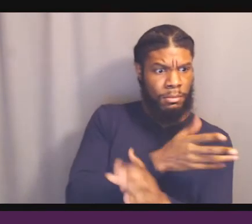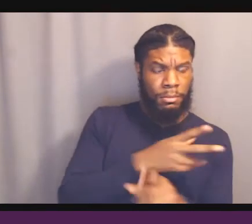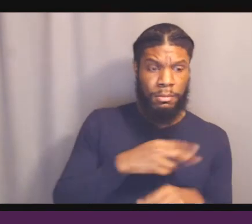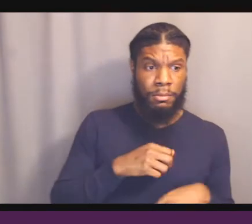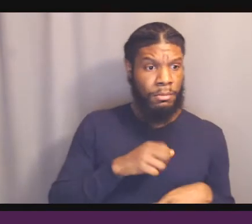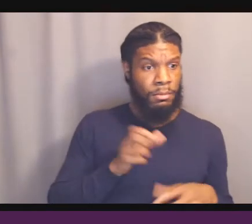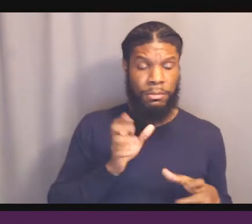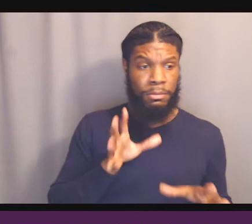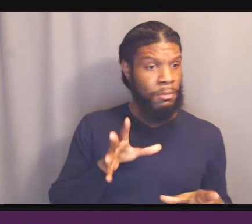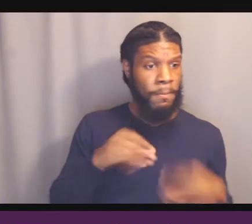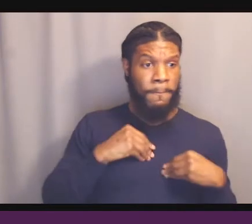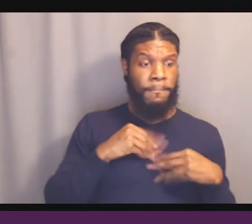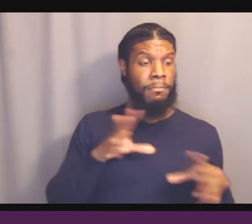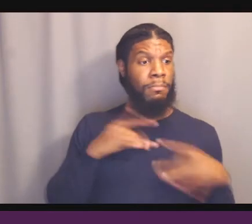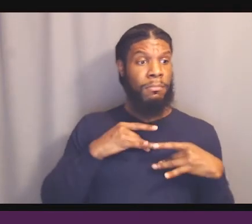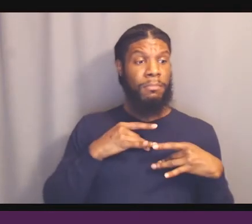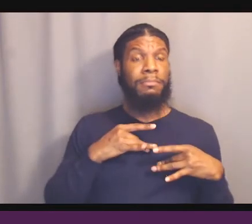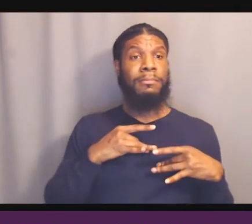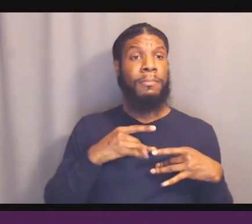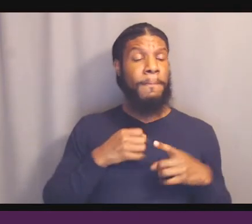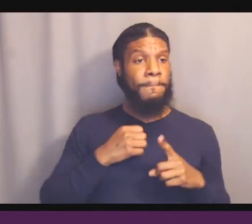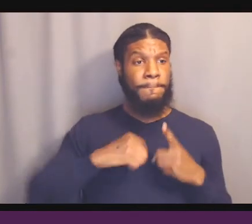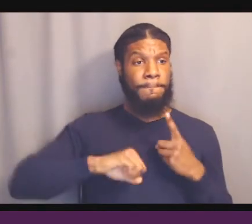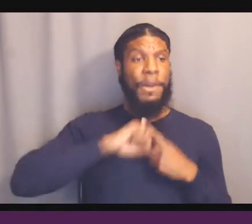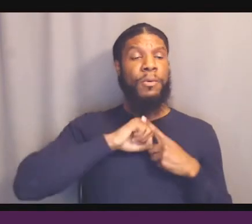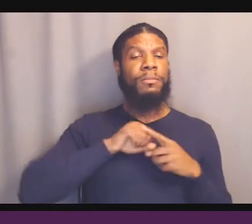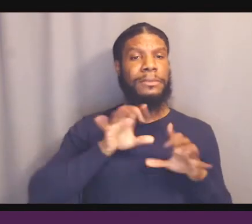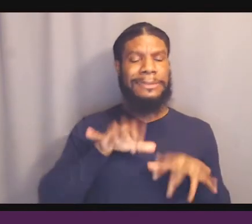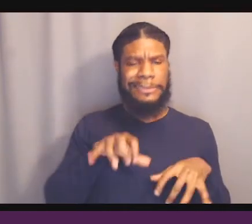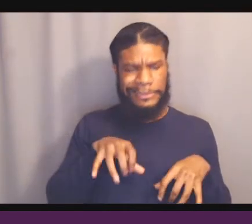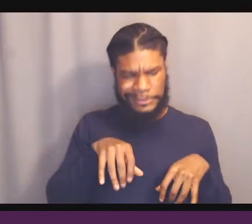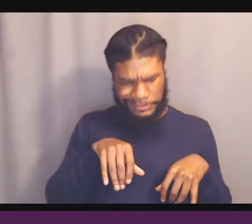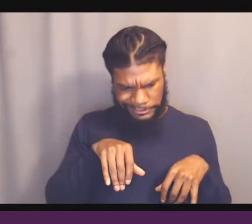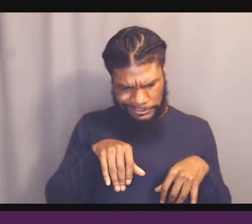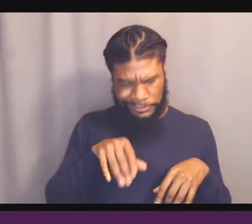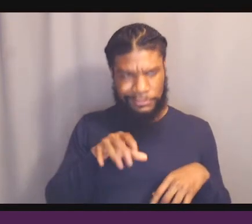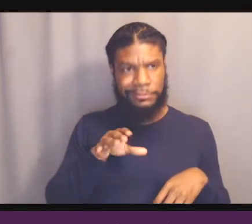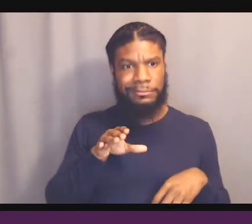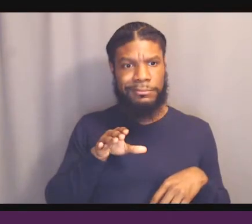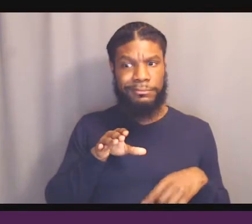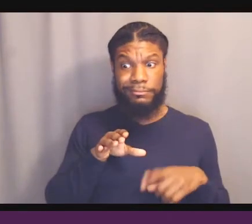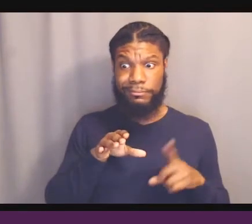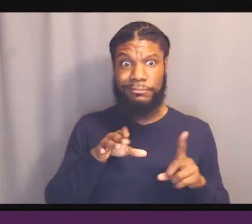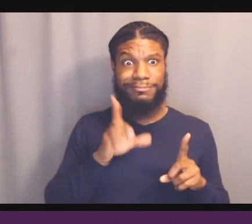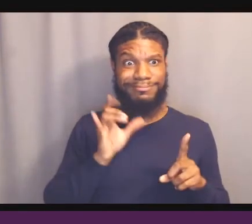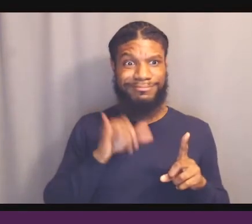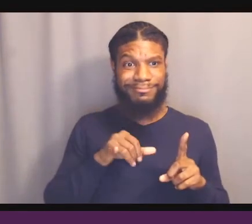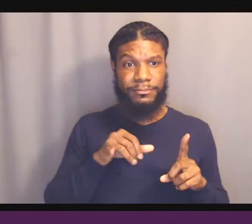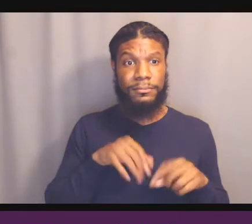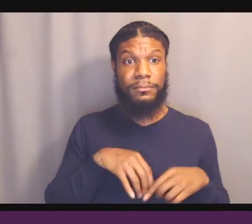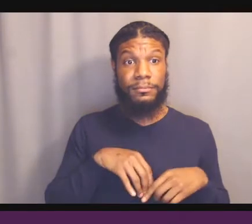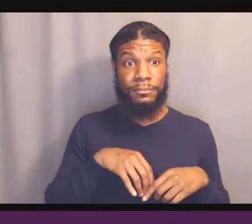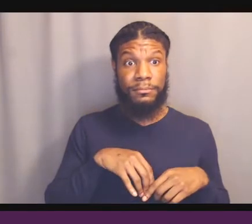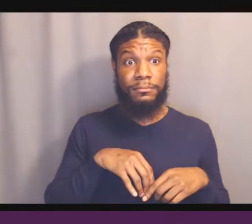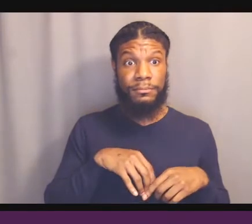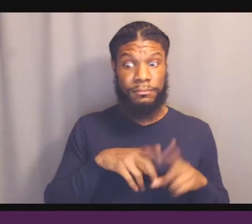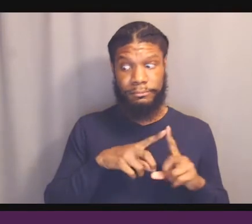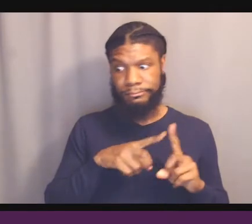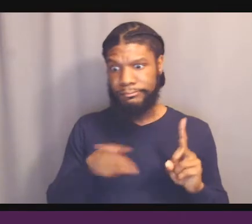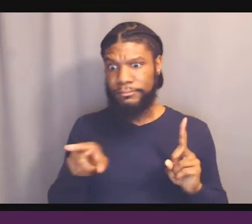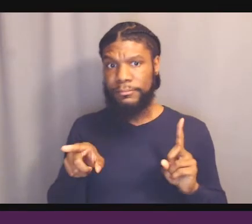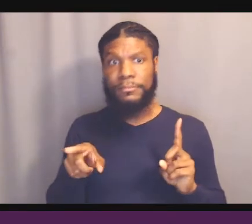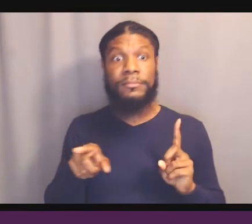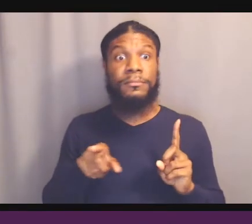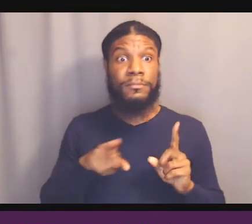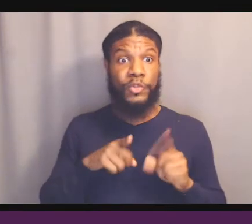caused her to bend over. You have to understand that based on those days, it's really a